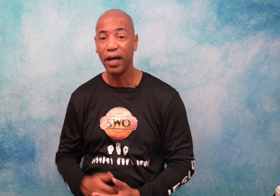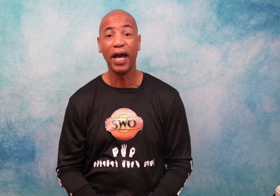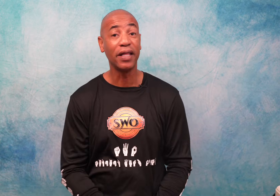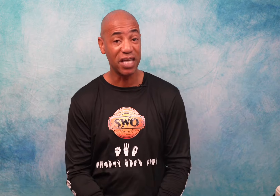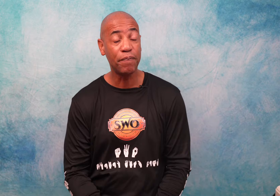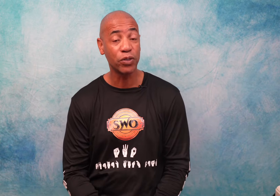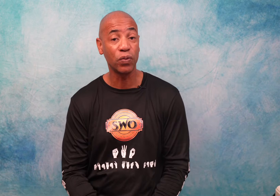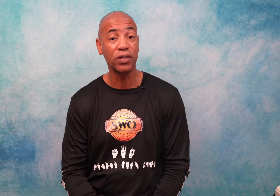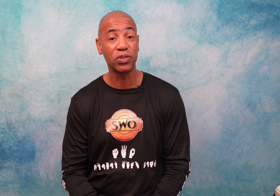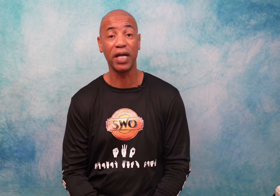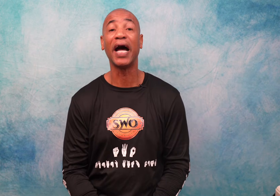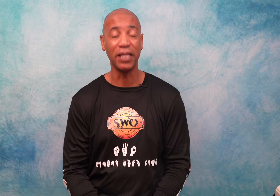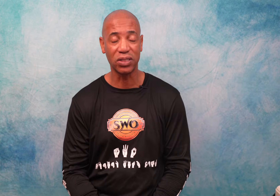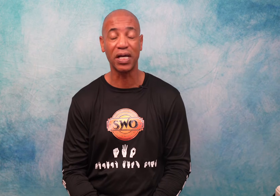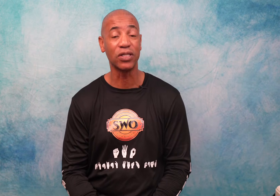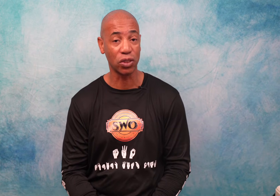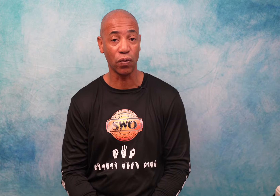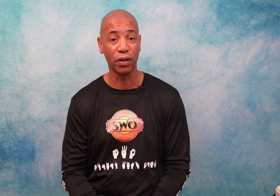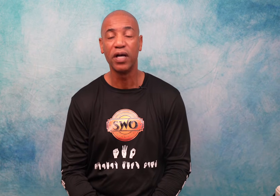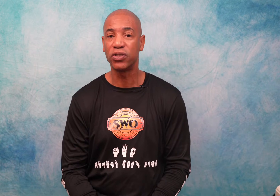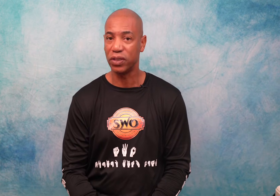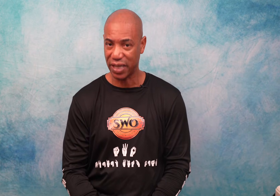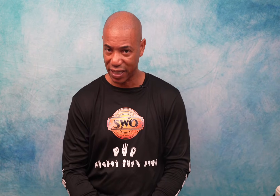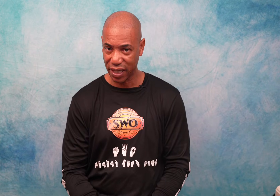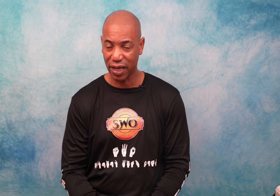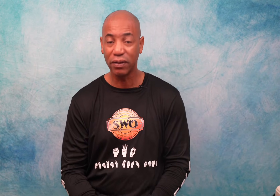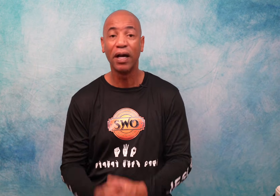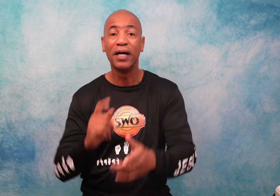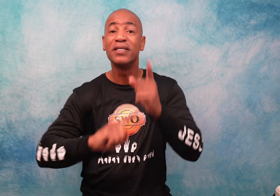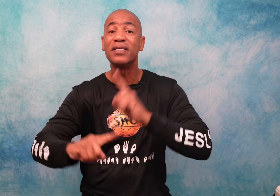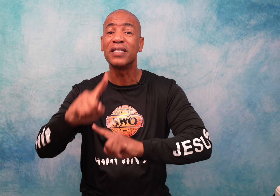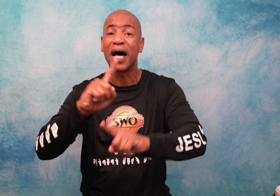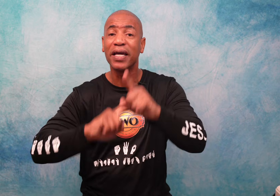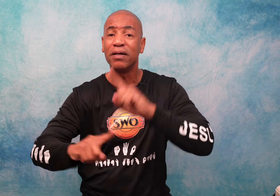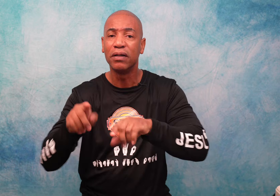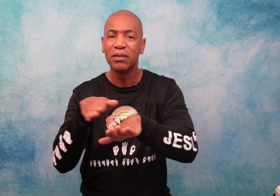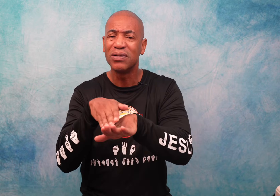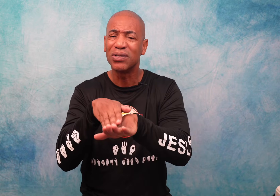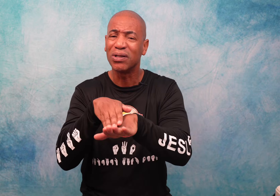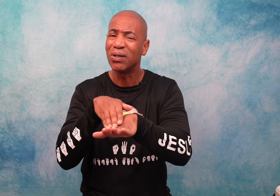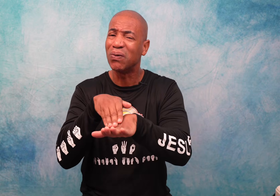And a deaf person will understand I need to sign slower. So to sign it again, sign slower.